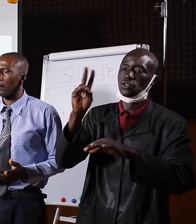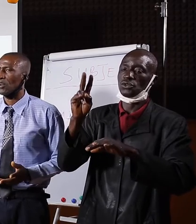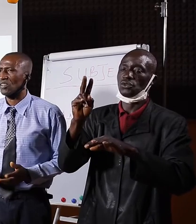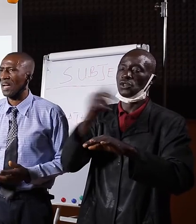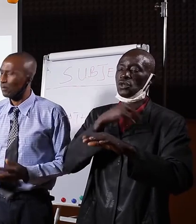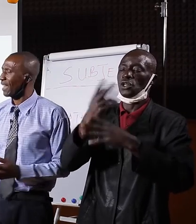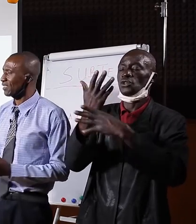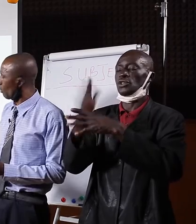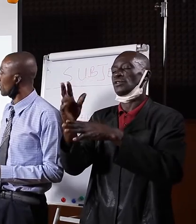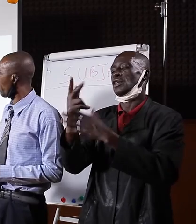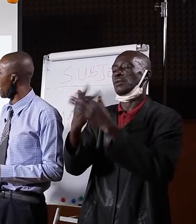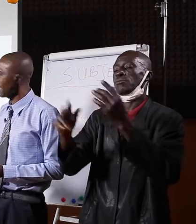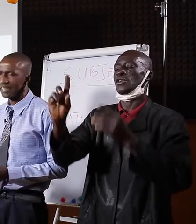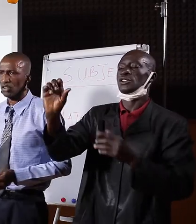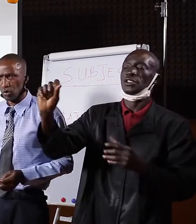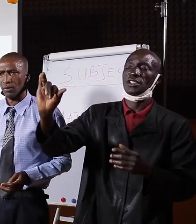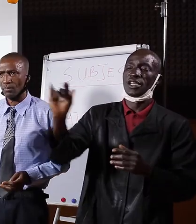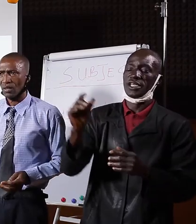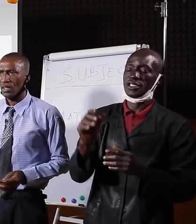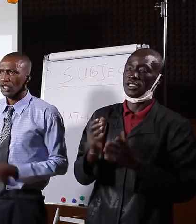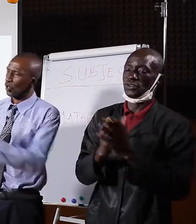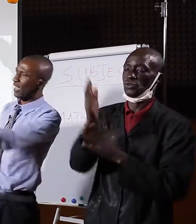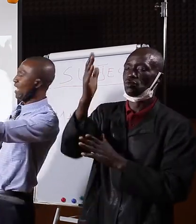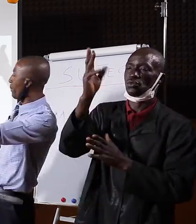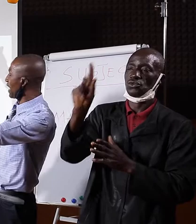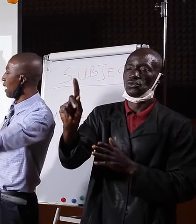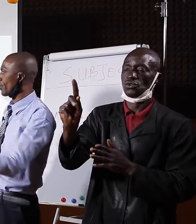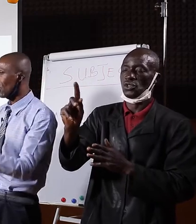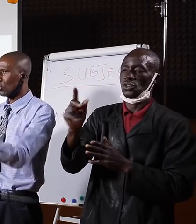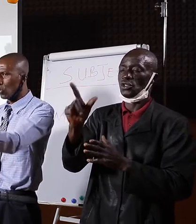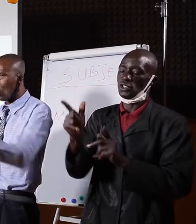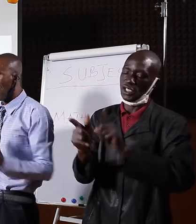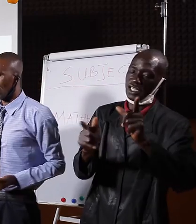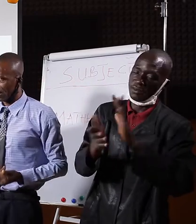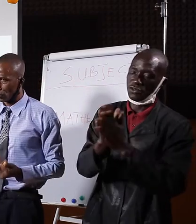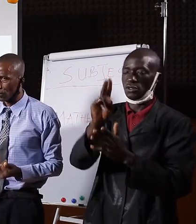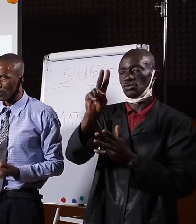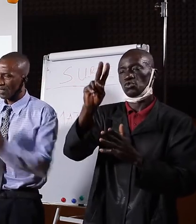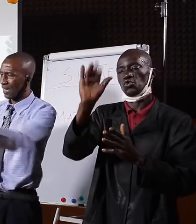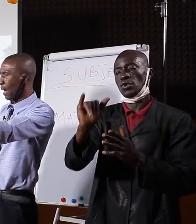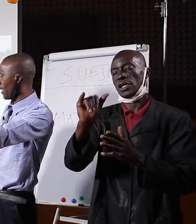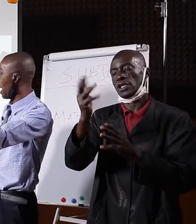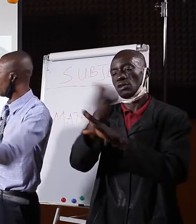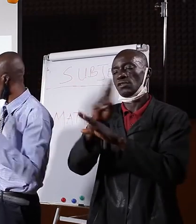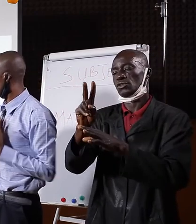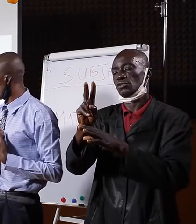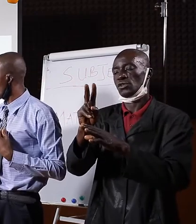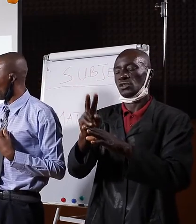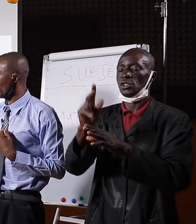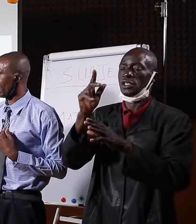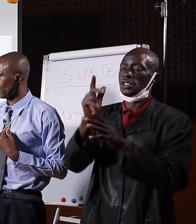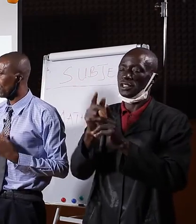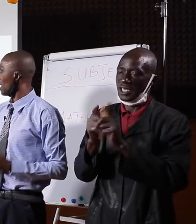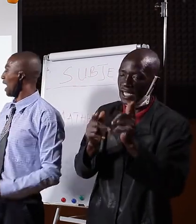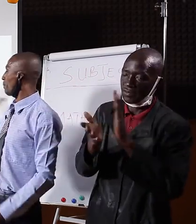to divide both sides by its multiplier, that is 2. So the left becomes 2y over 2. The left becomes